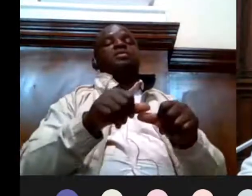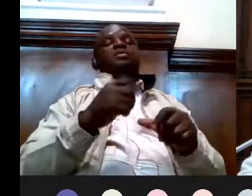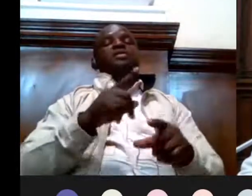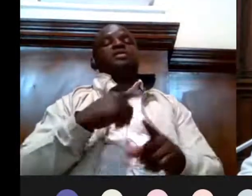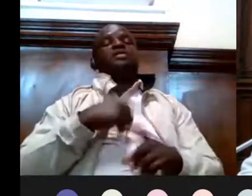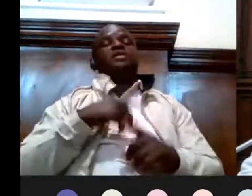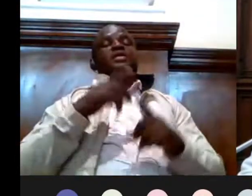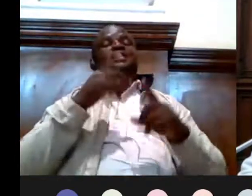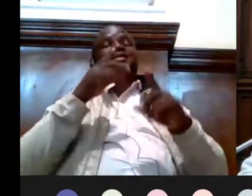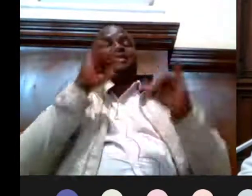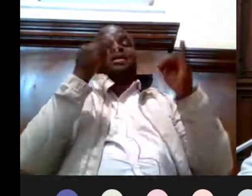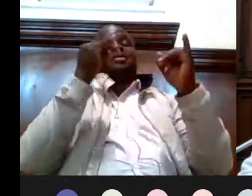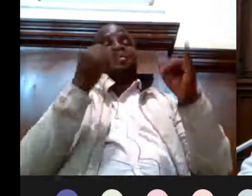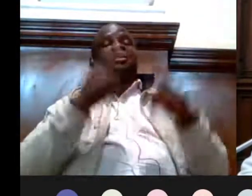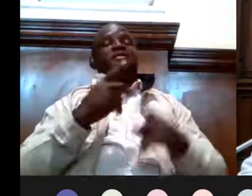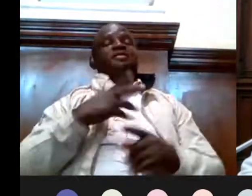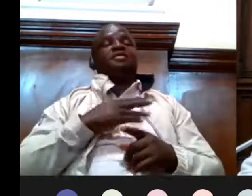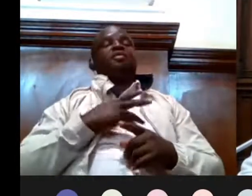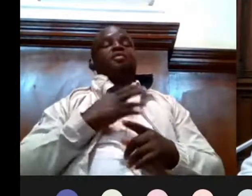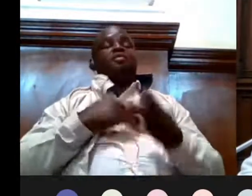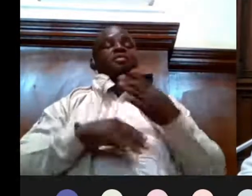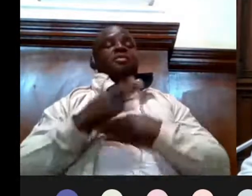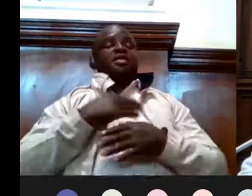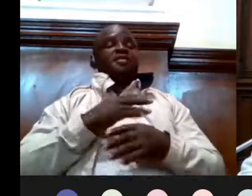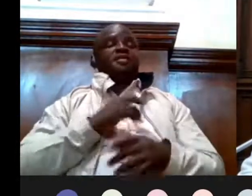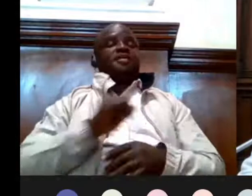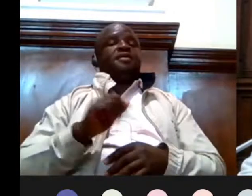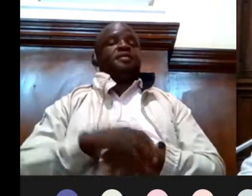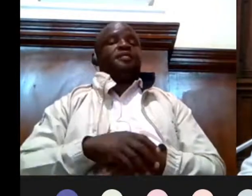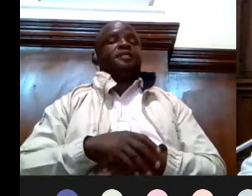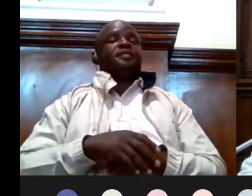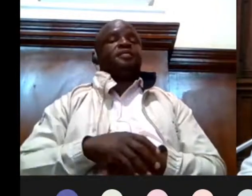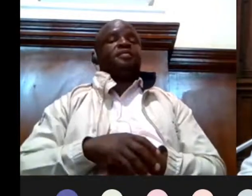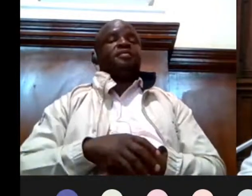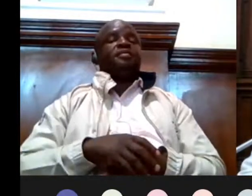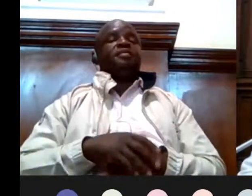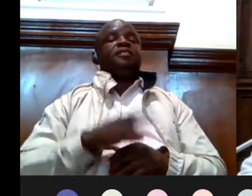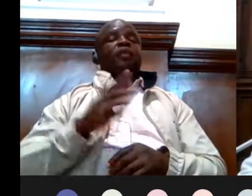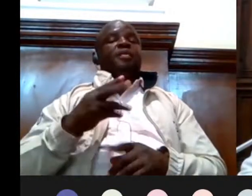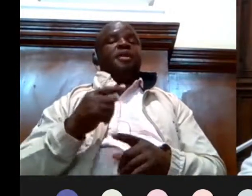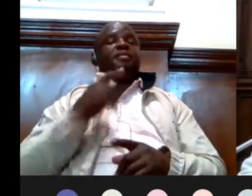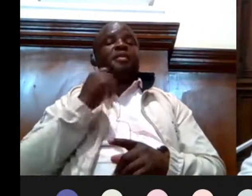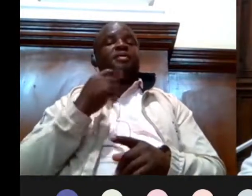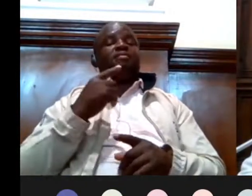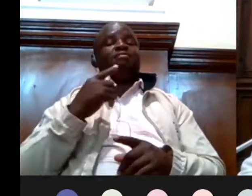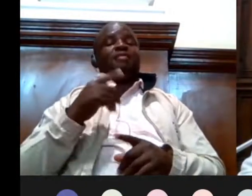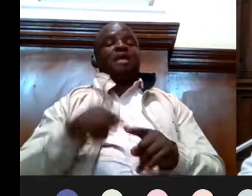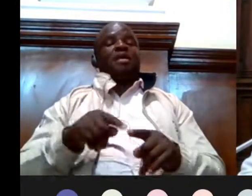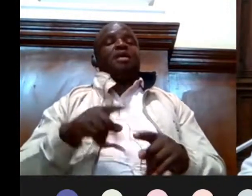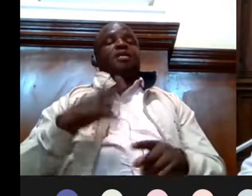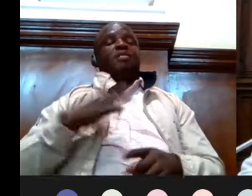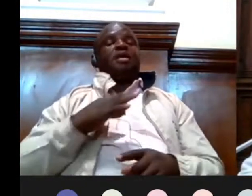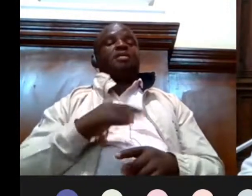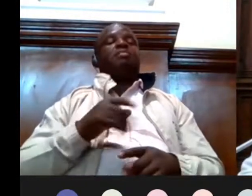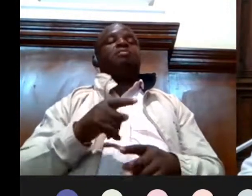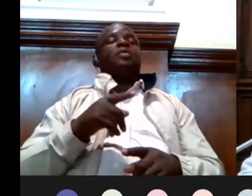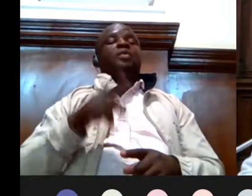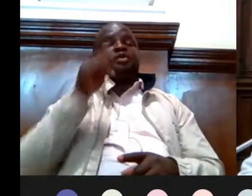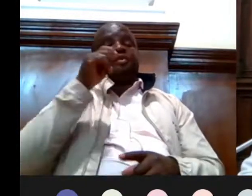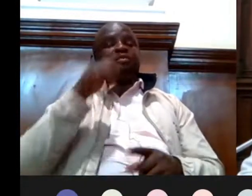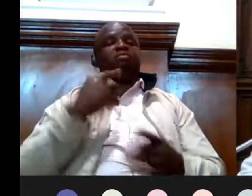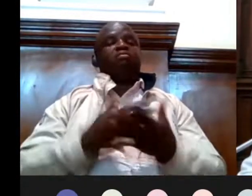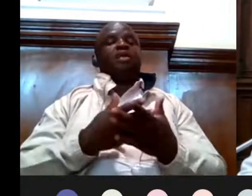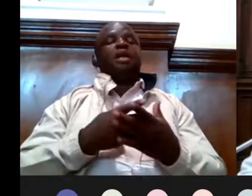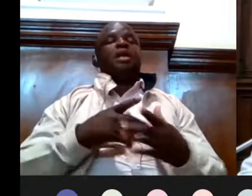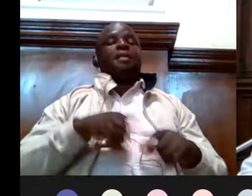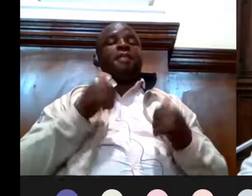their dedication, courage, and vision for a world where women and men, boys and girls, live